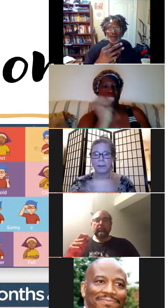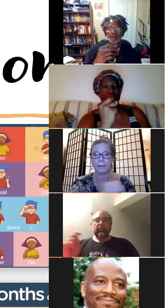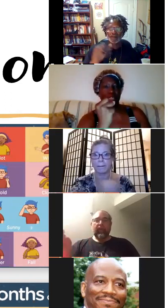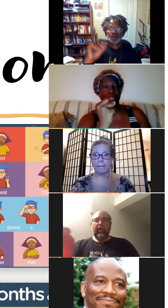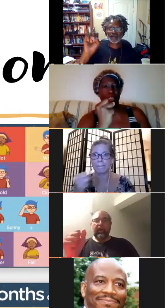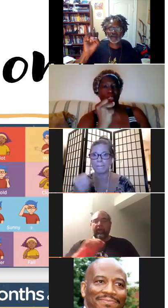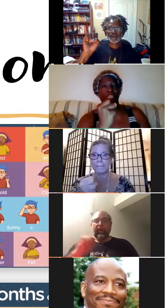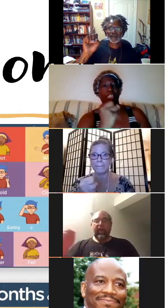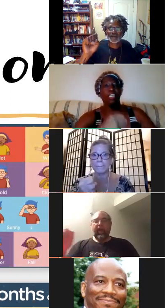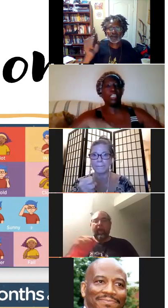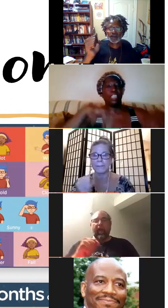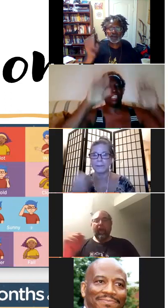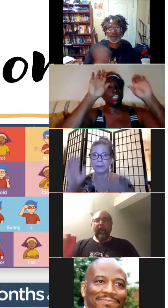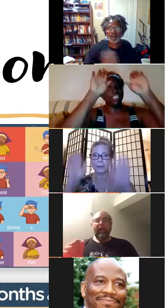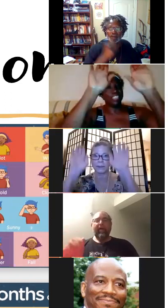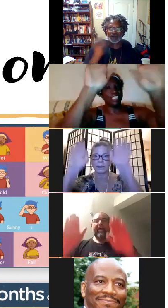Saturday.